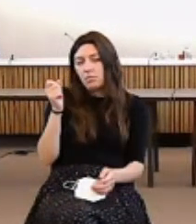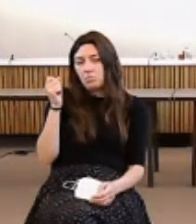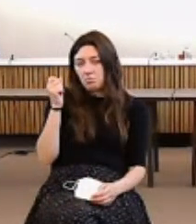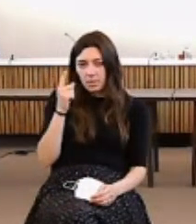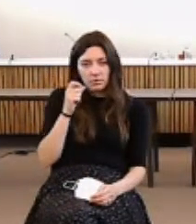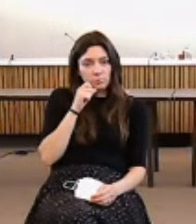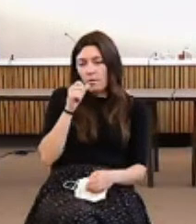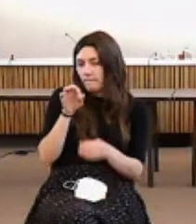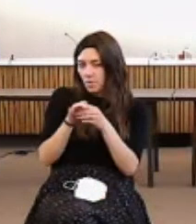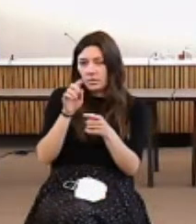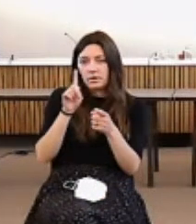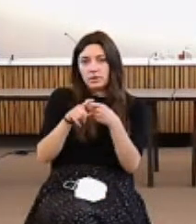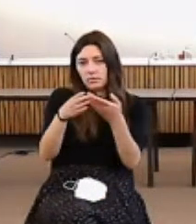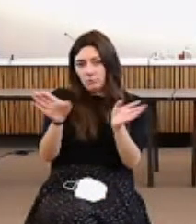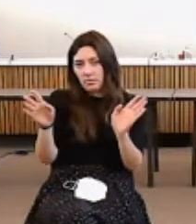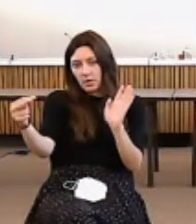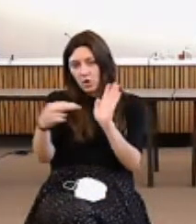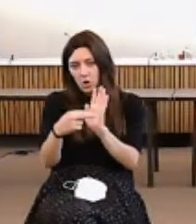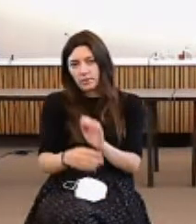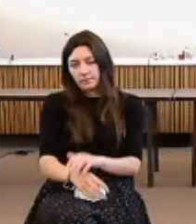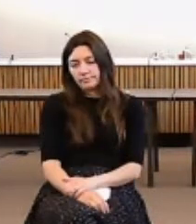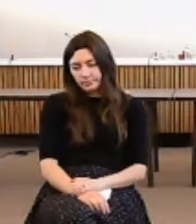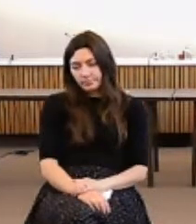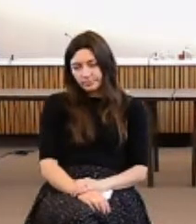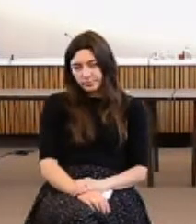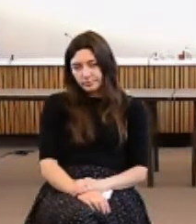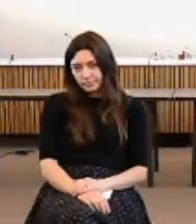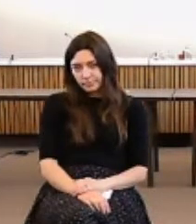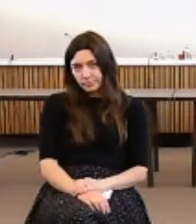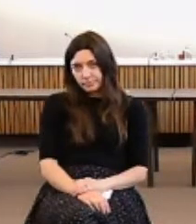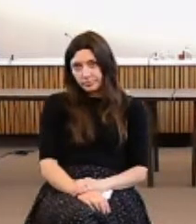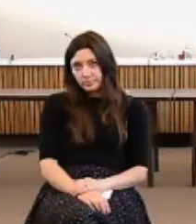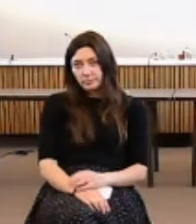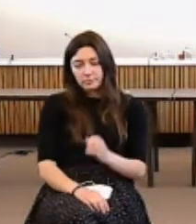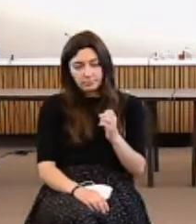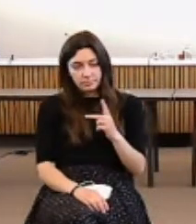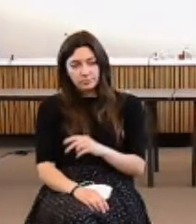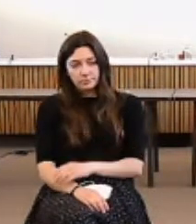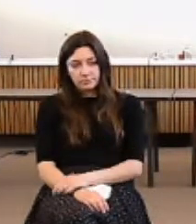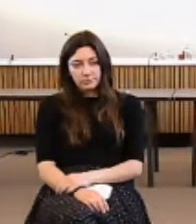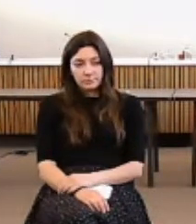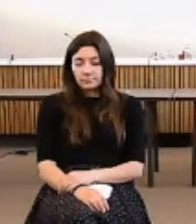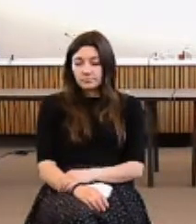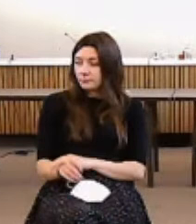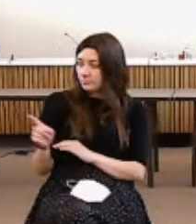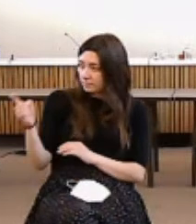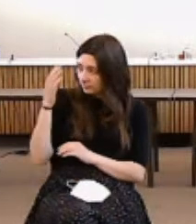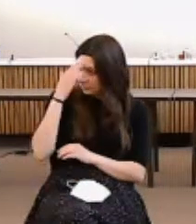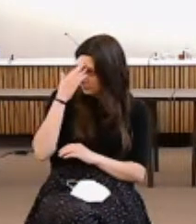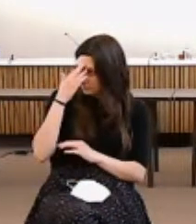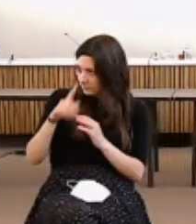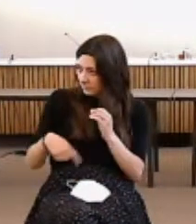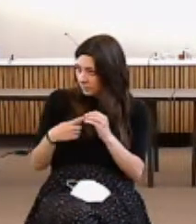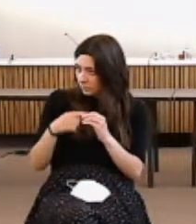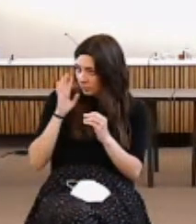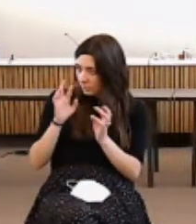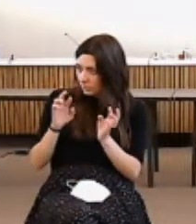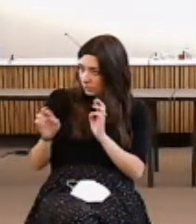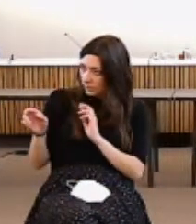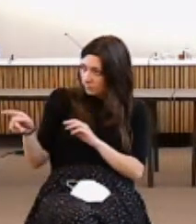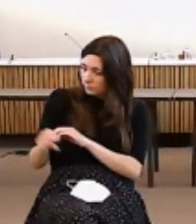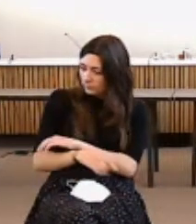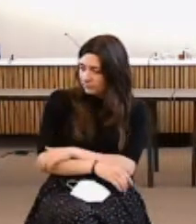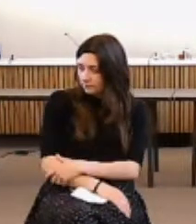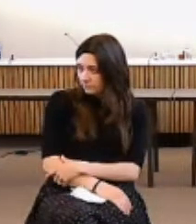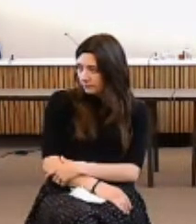won't vote on it until the public has had a chance to review them. So do you know when any chances to